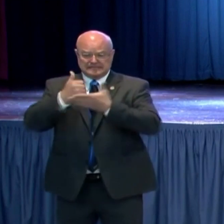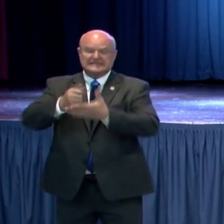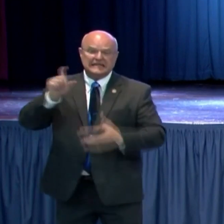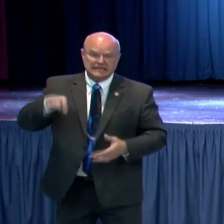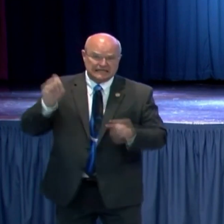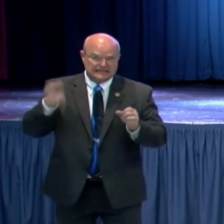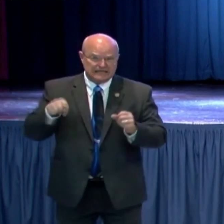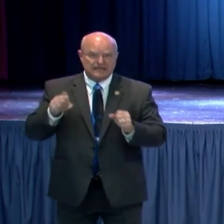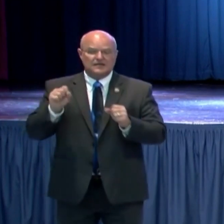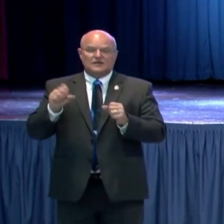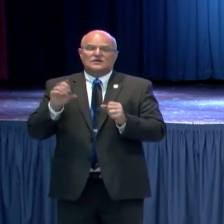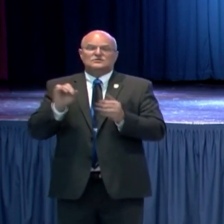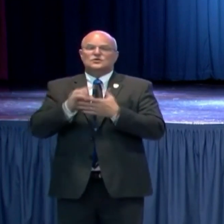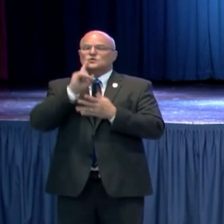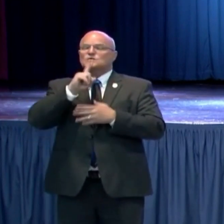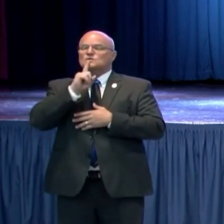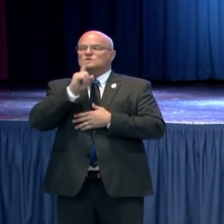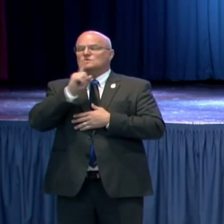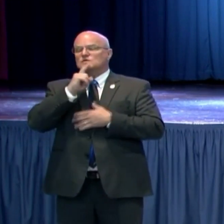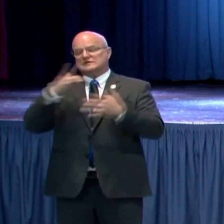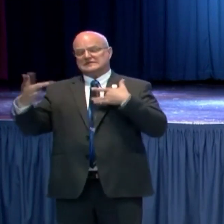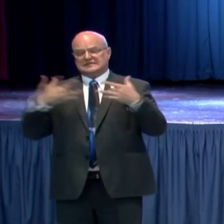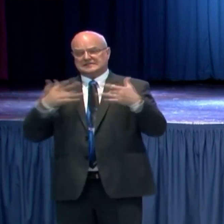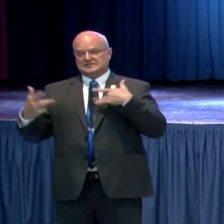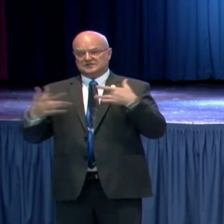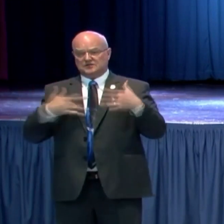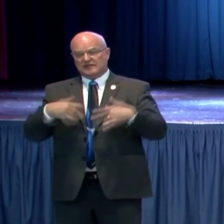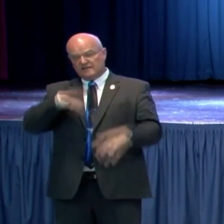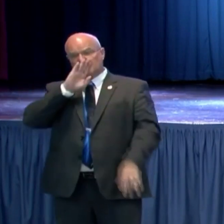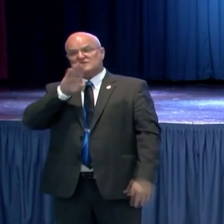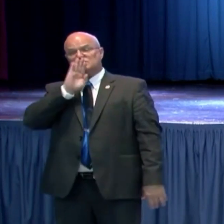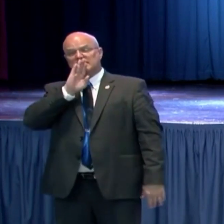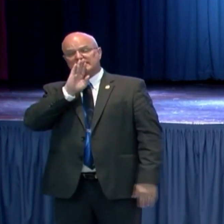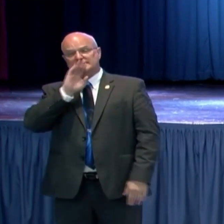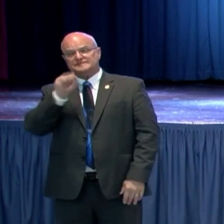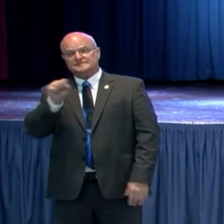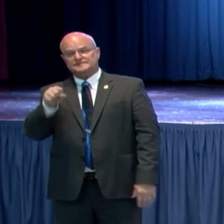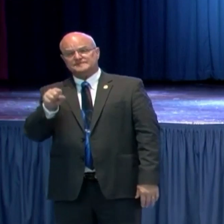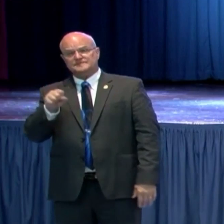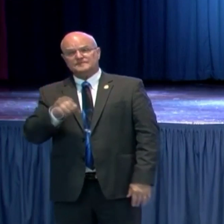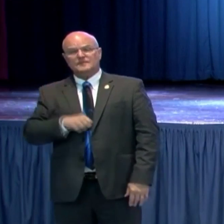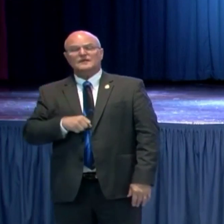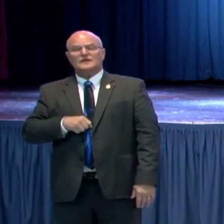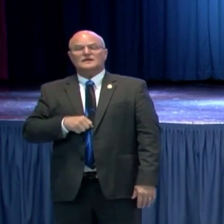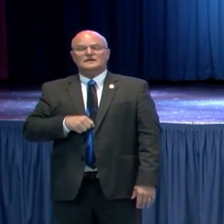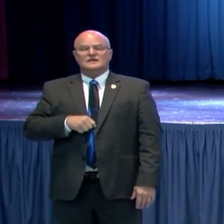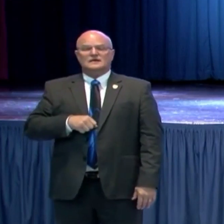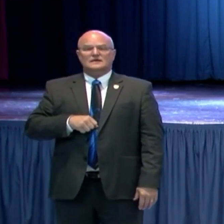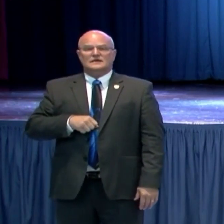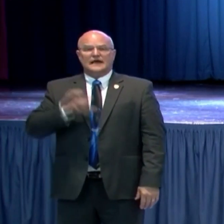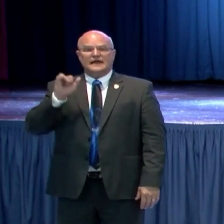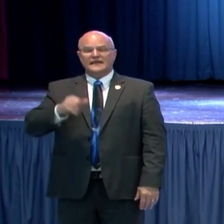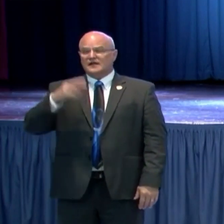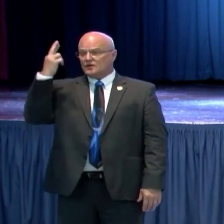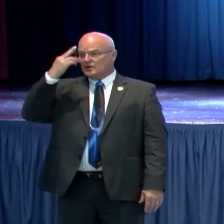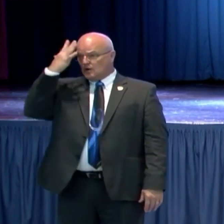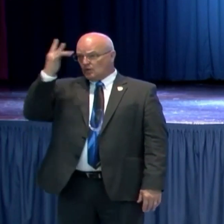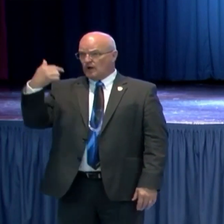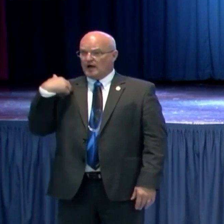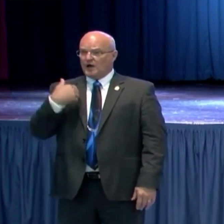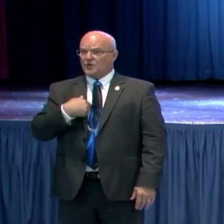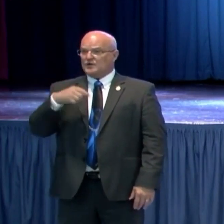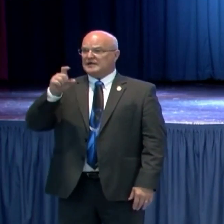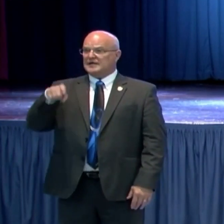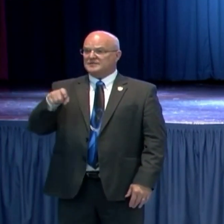assistance. So it's very concerning and frustrating. and that's the reason we're having